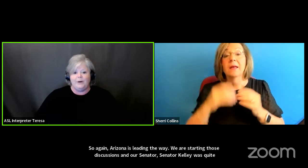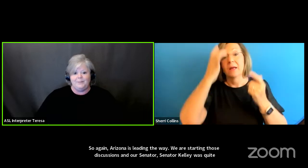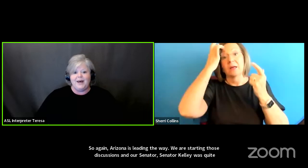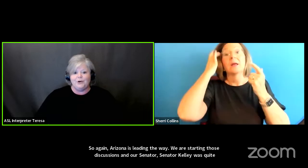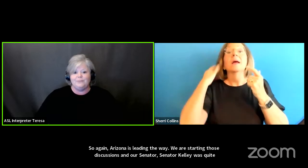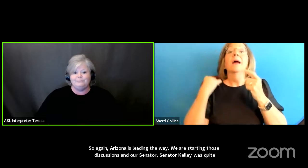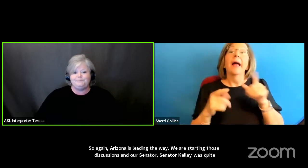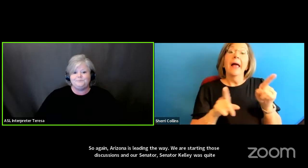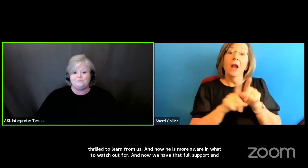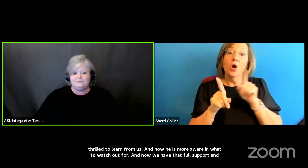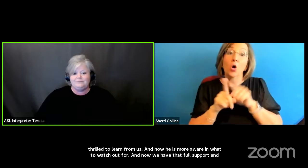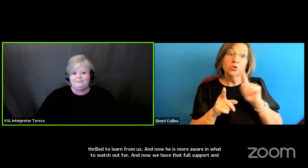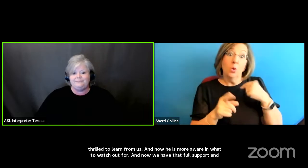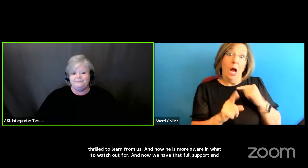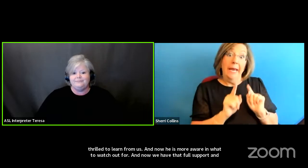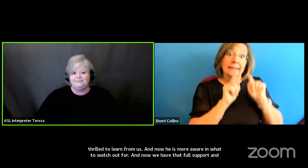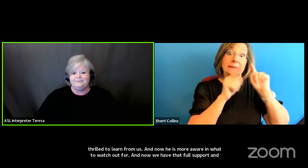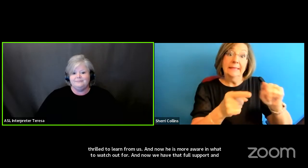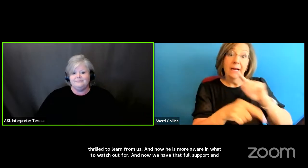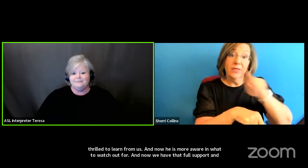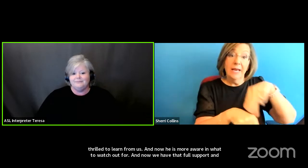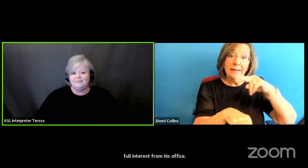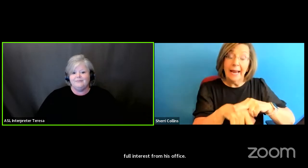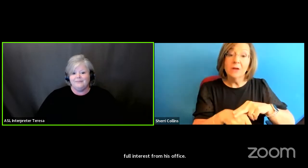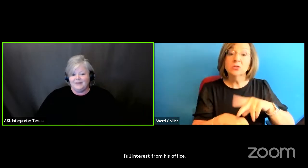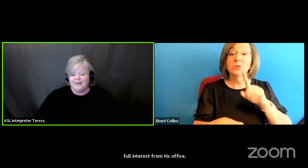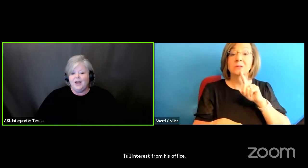very important matter.